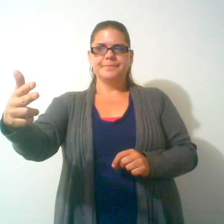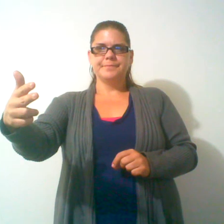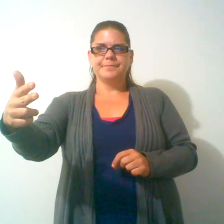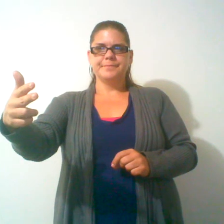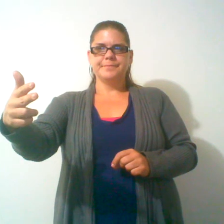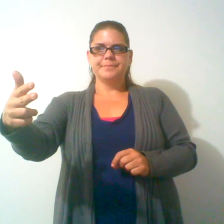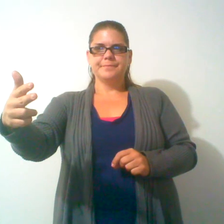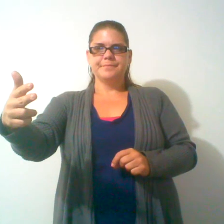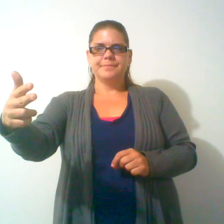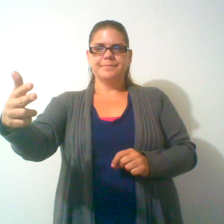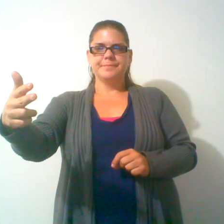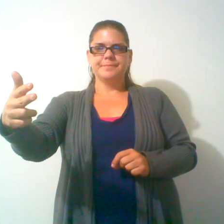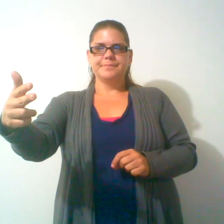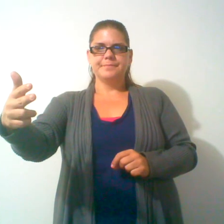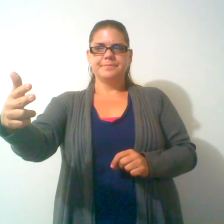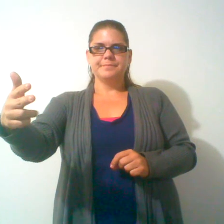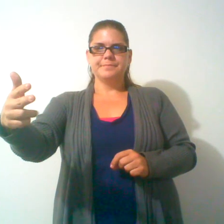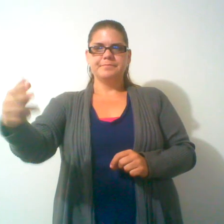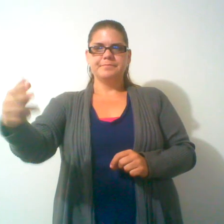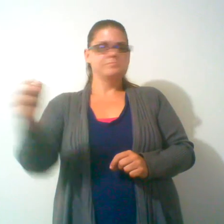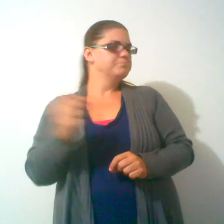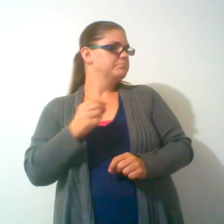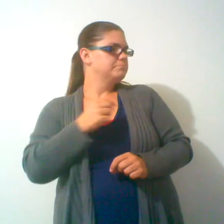skid, but to no avail.